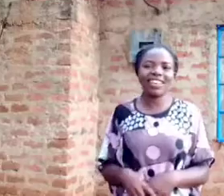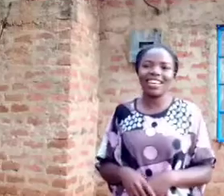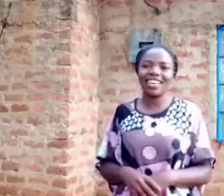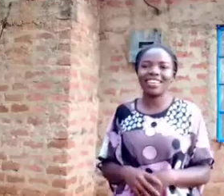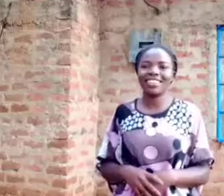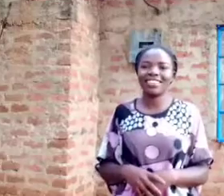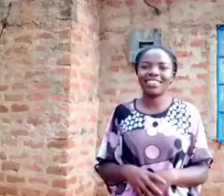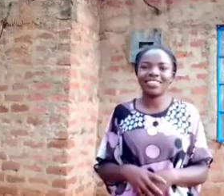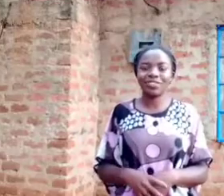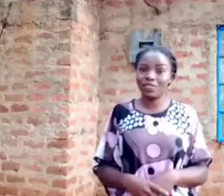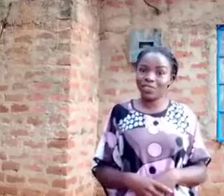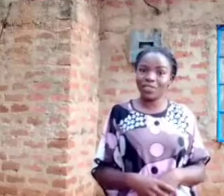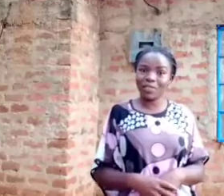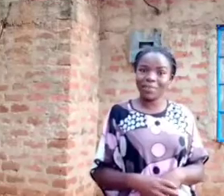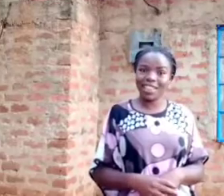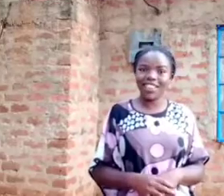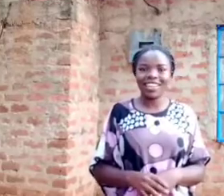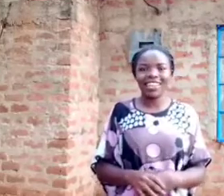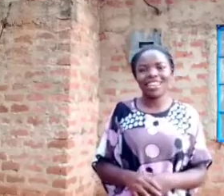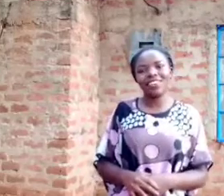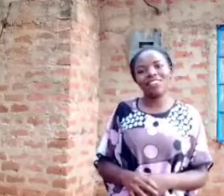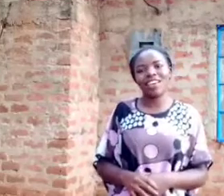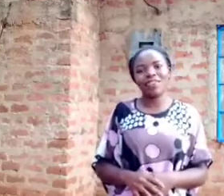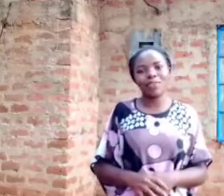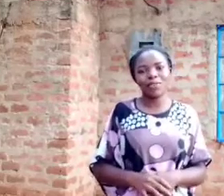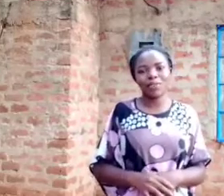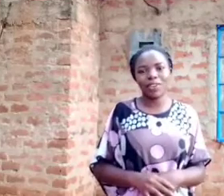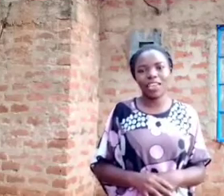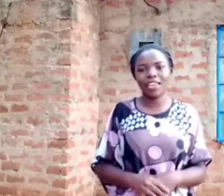the notification bell in order for you to get